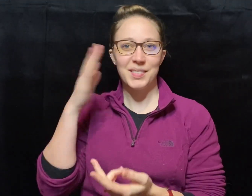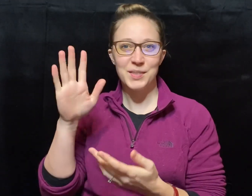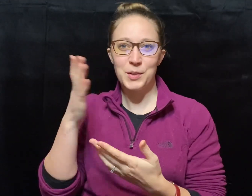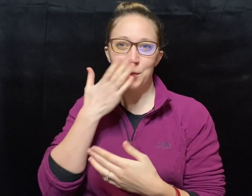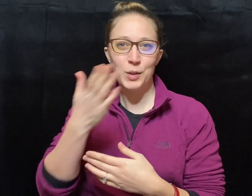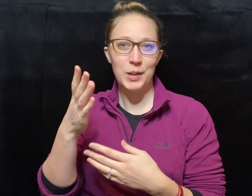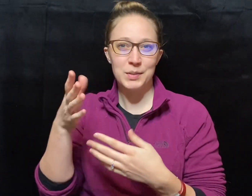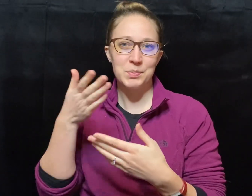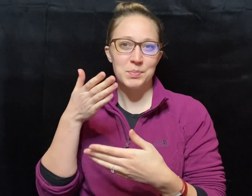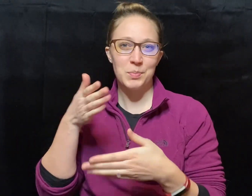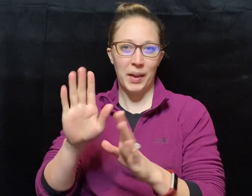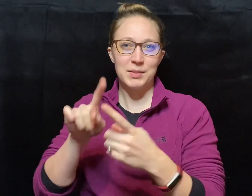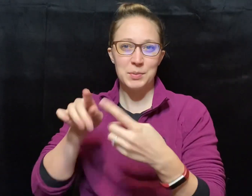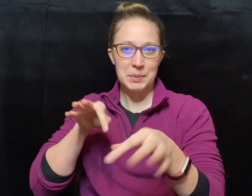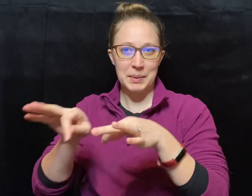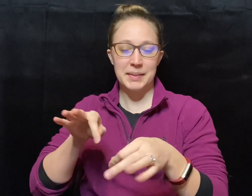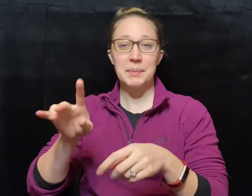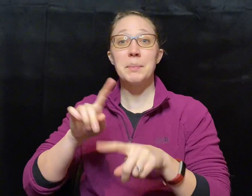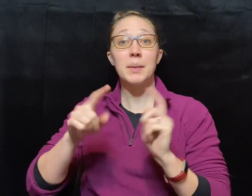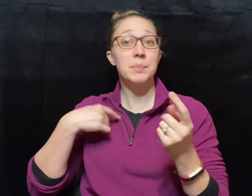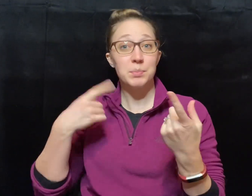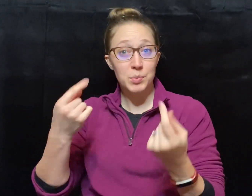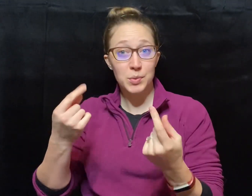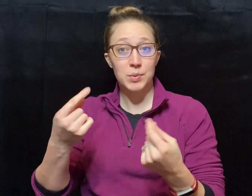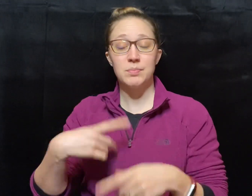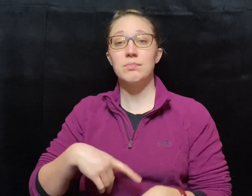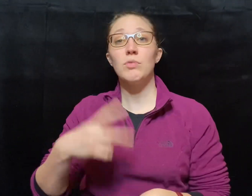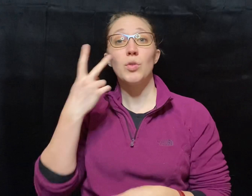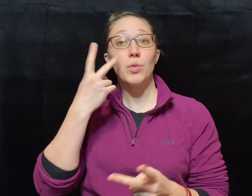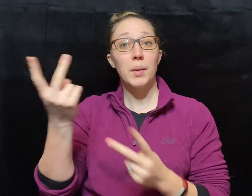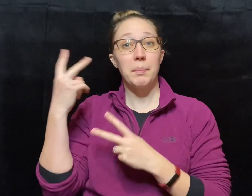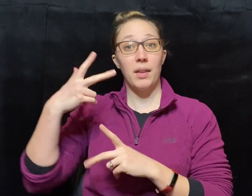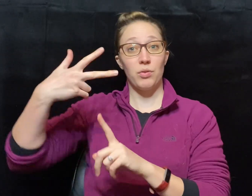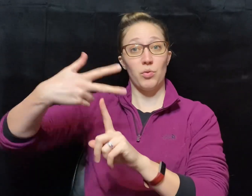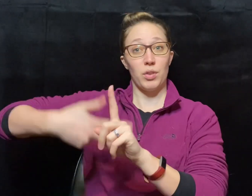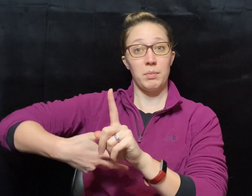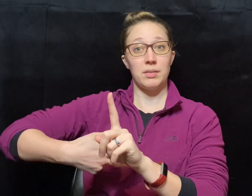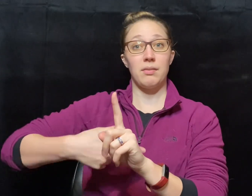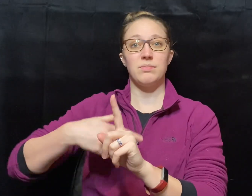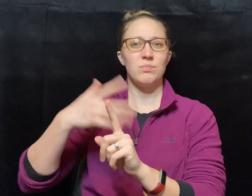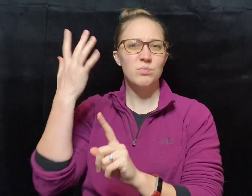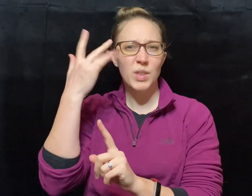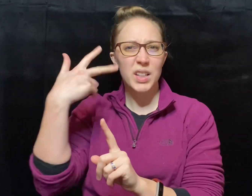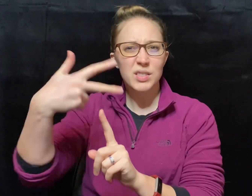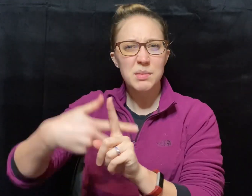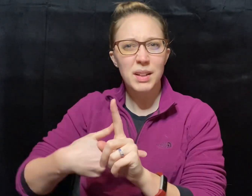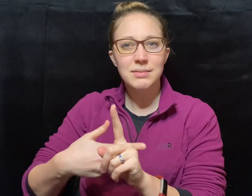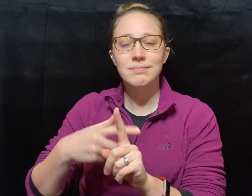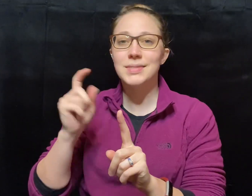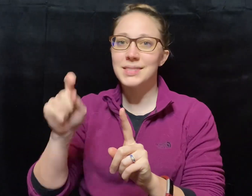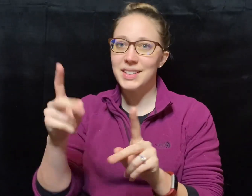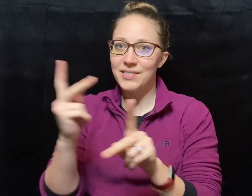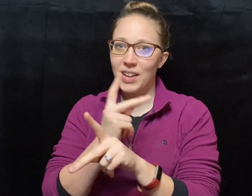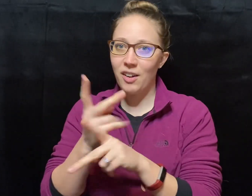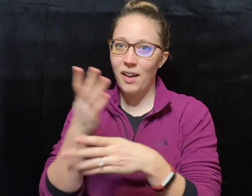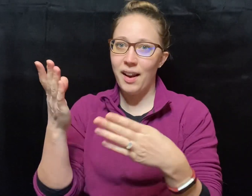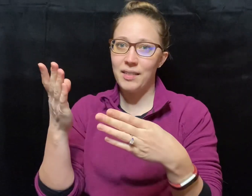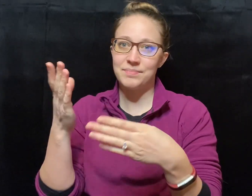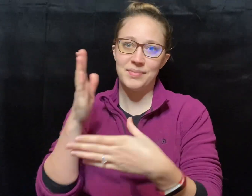then I'm not sure of like a good term to call this, but I call it like reverse budgeting. And so what you're going to do is you're going to look at the last 3